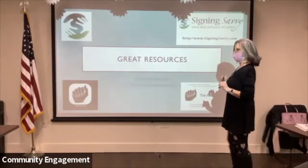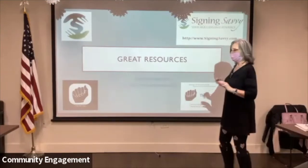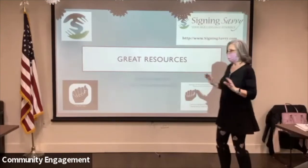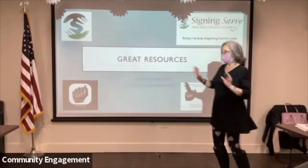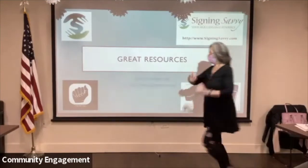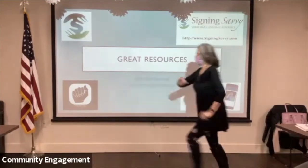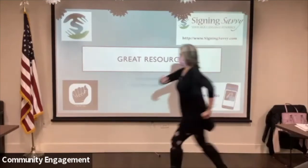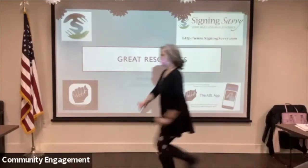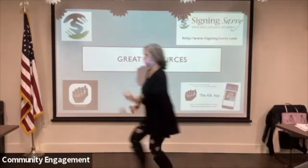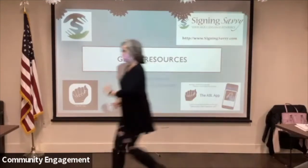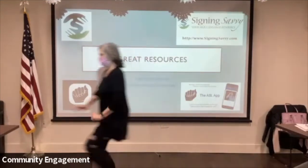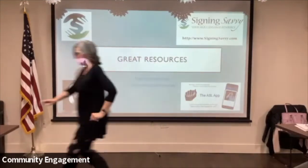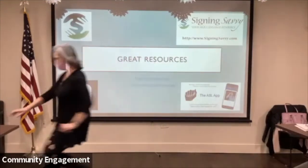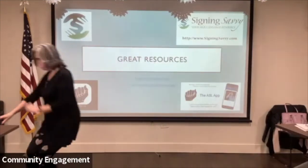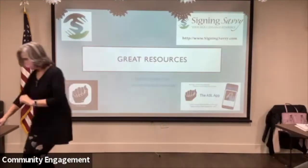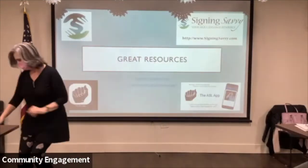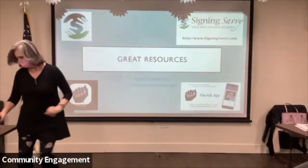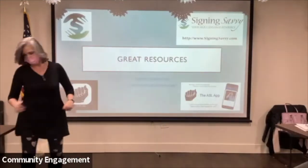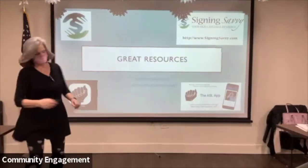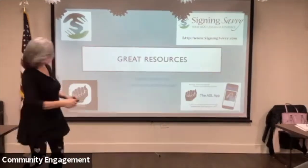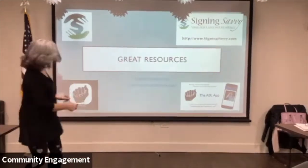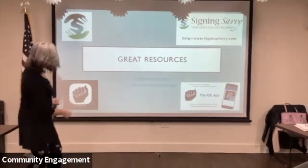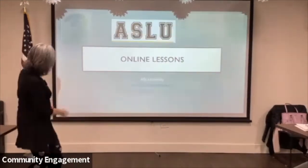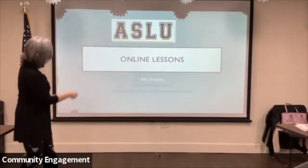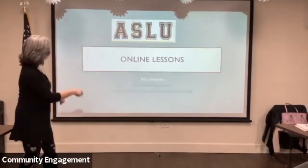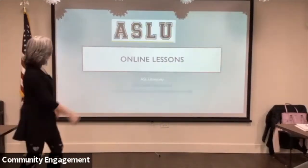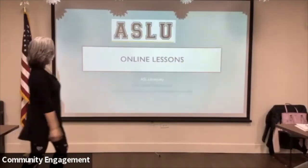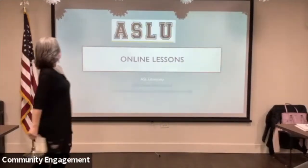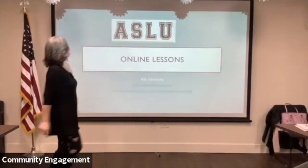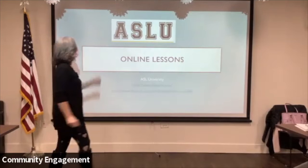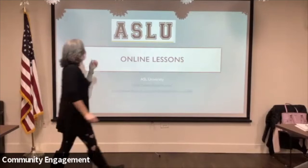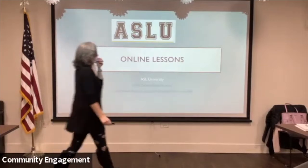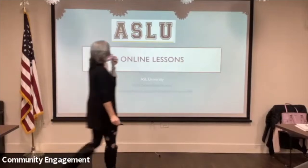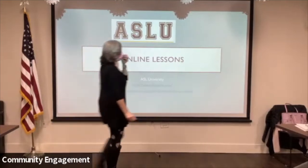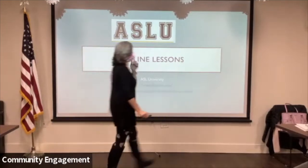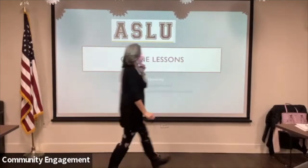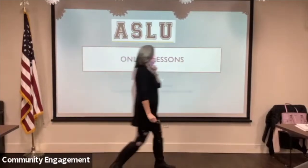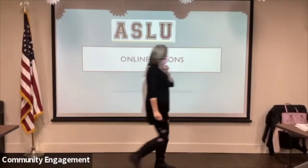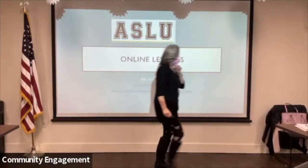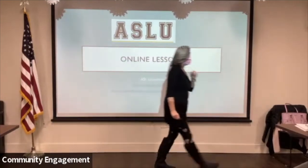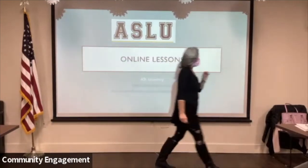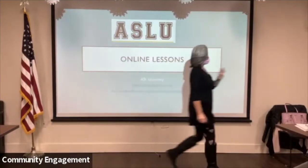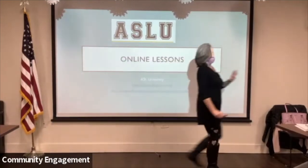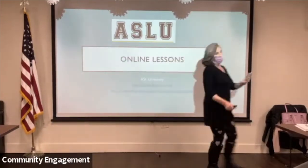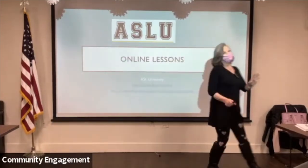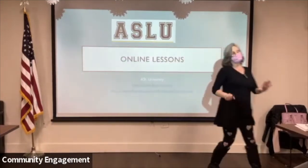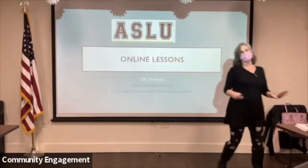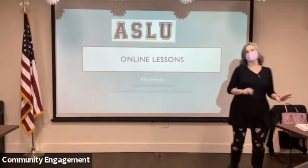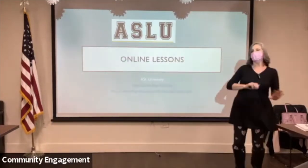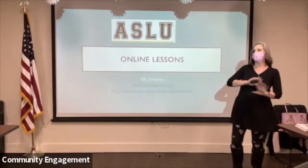Oh, I can. Yeah, I think so. I'm going to. Click. There we go. All right, so now this has actually been one of